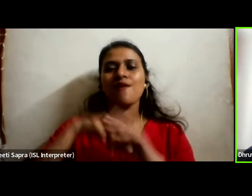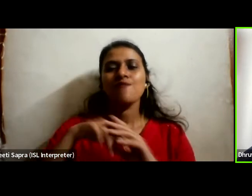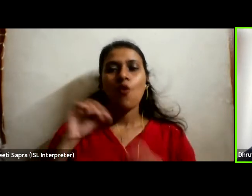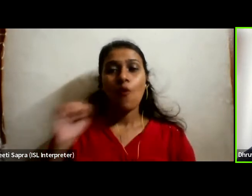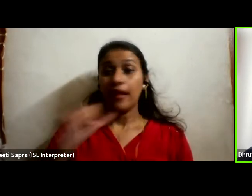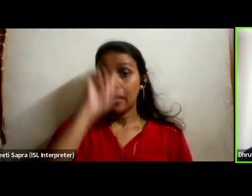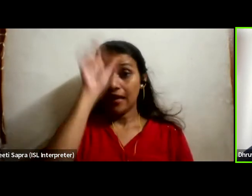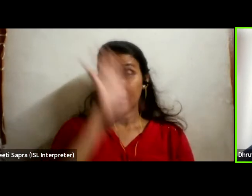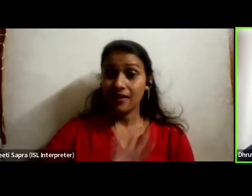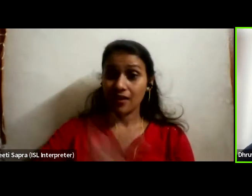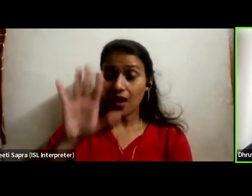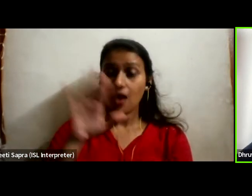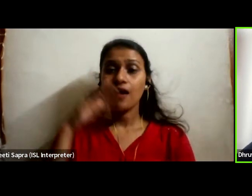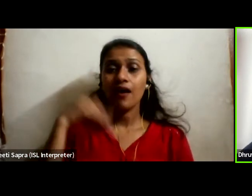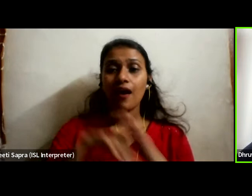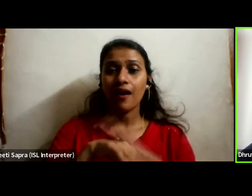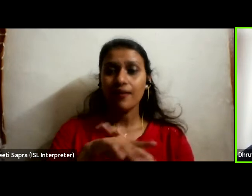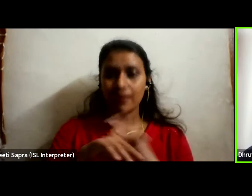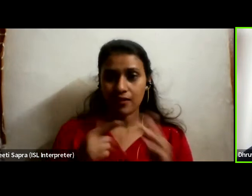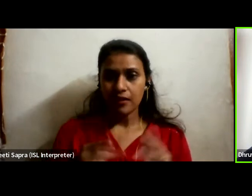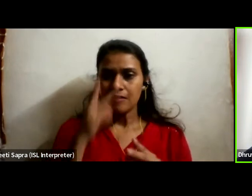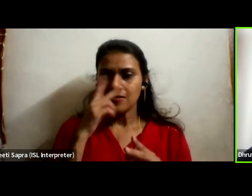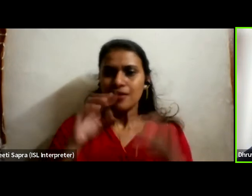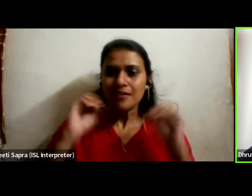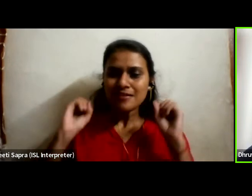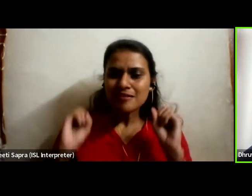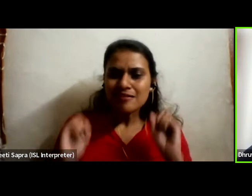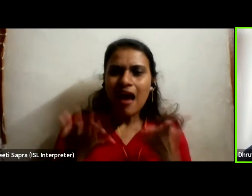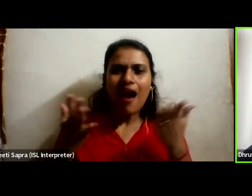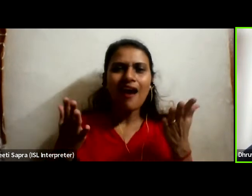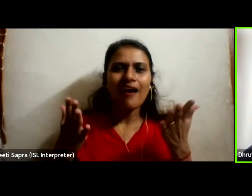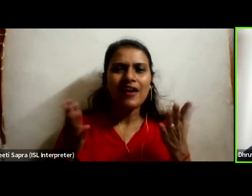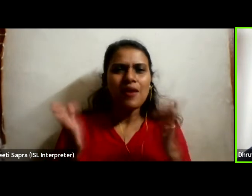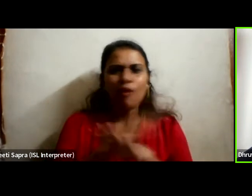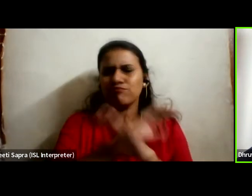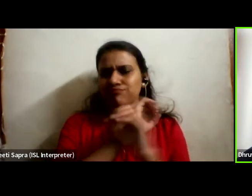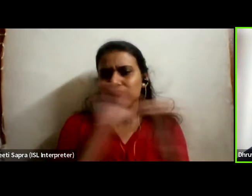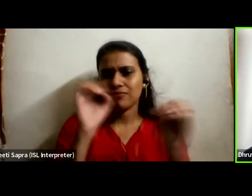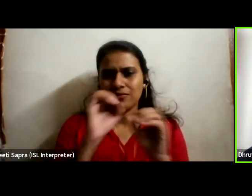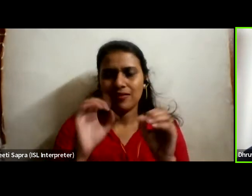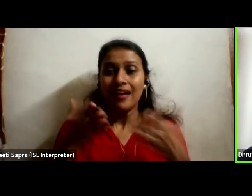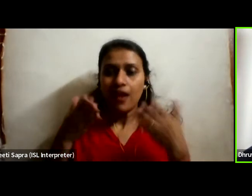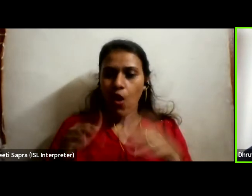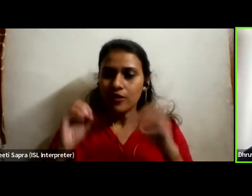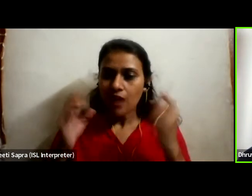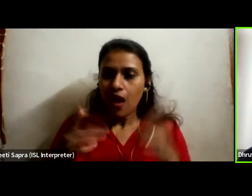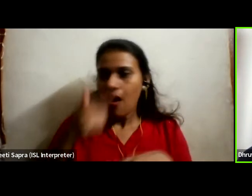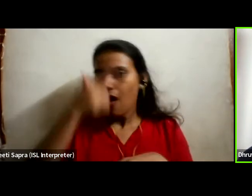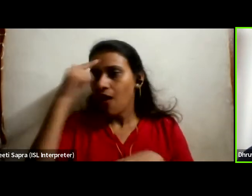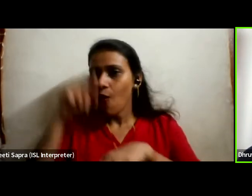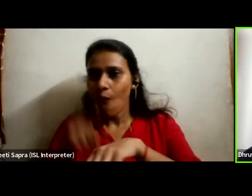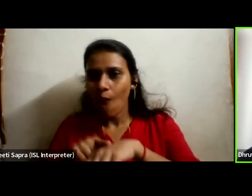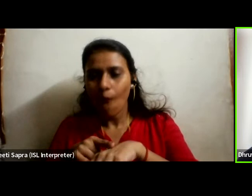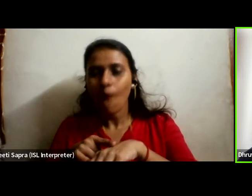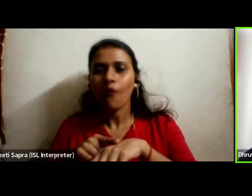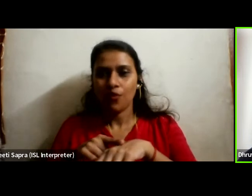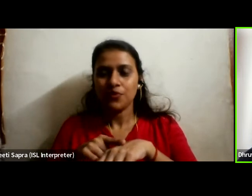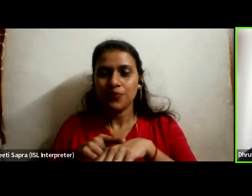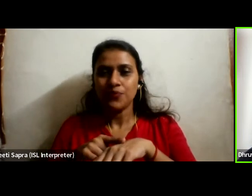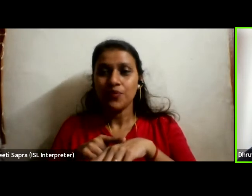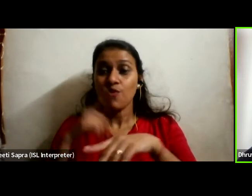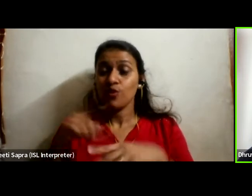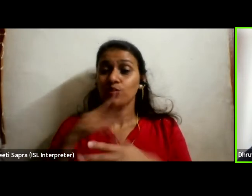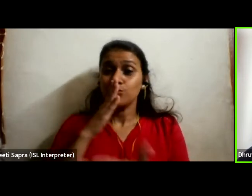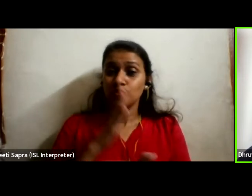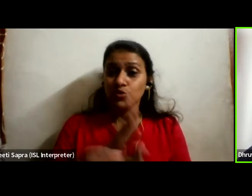India, where, for example, we are starting out in scratch, we have an opportunity to ensure that